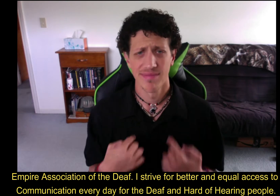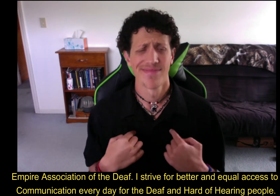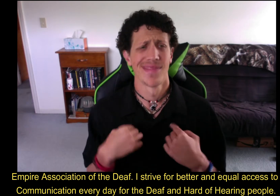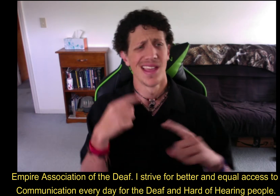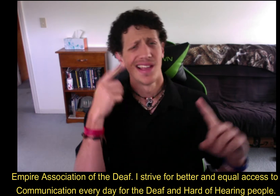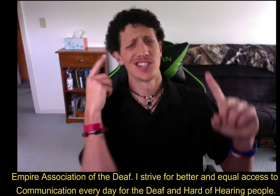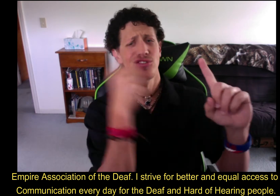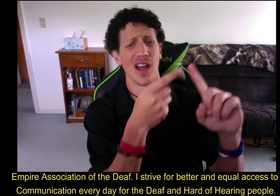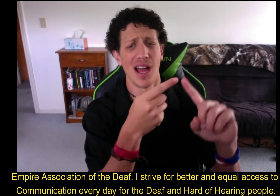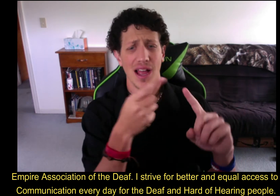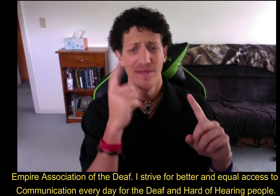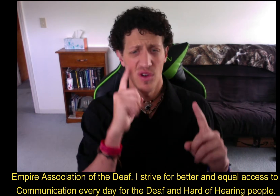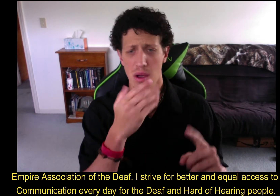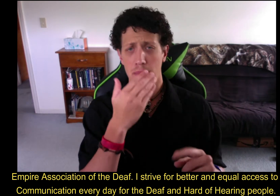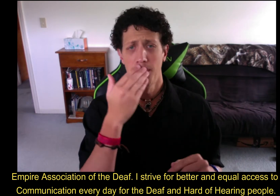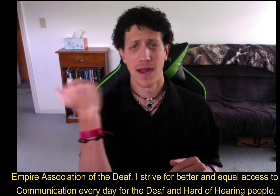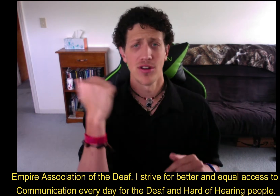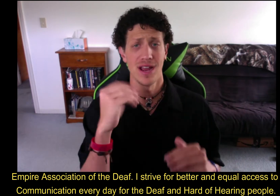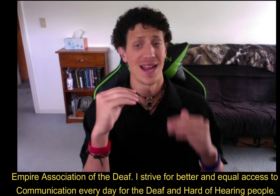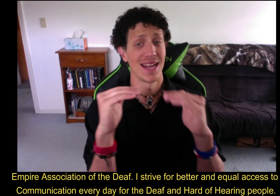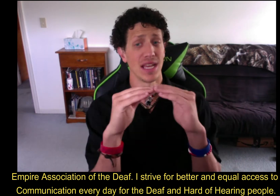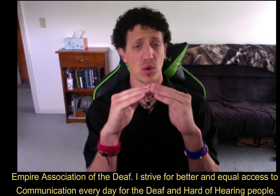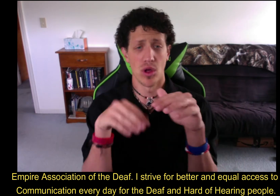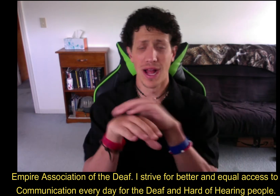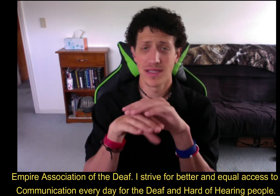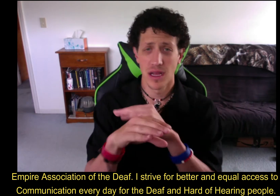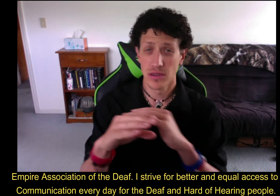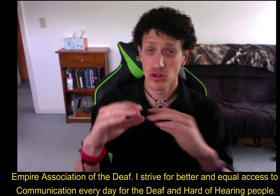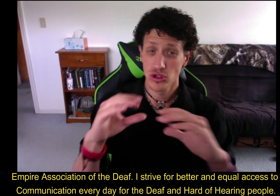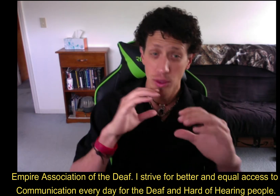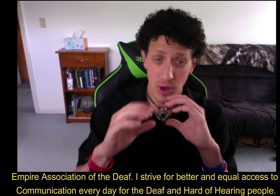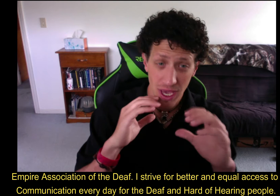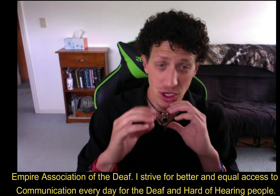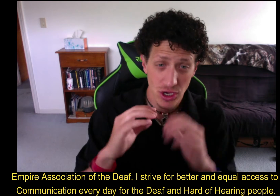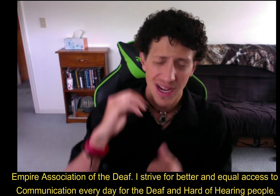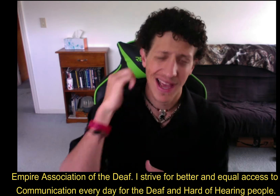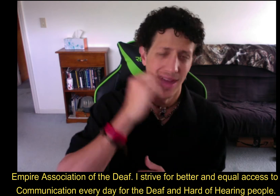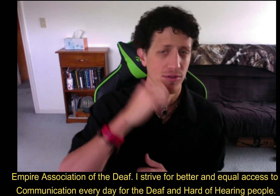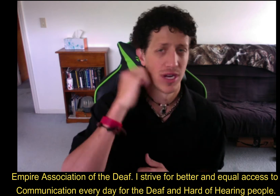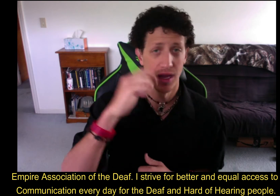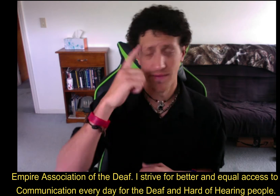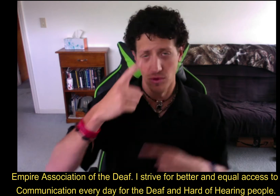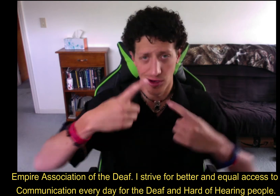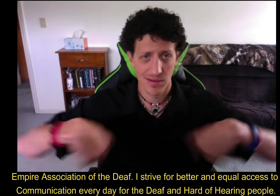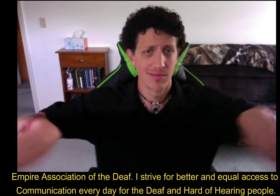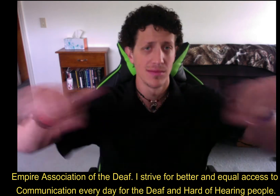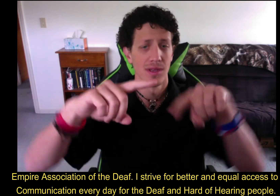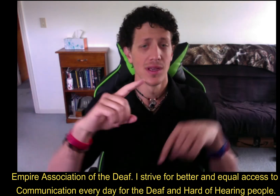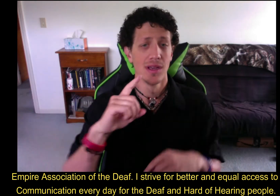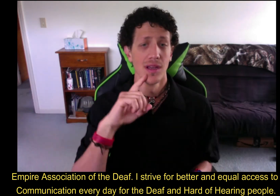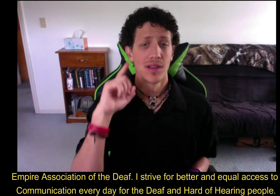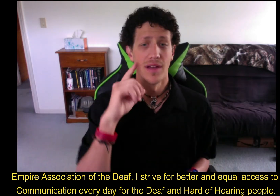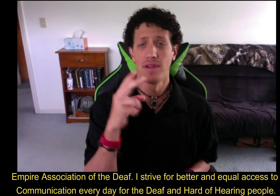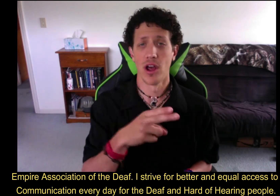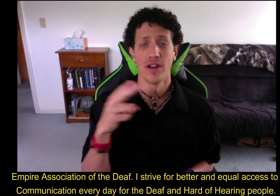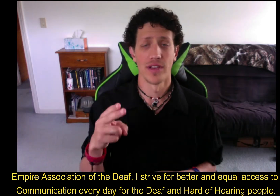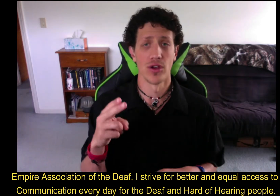I strive for better and equal access communication every day for the Deaf and Hard of Hearing